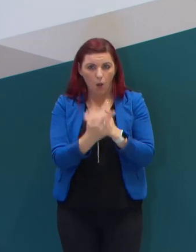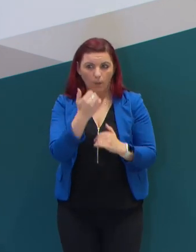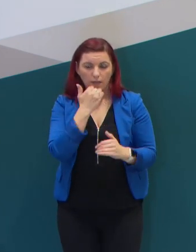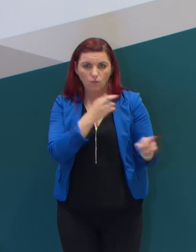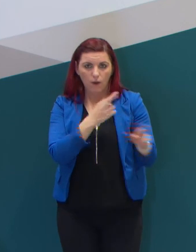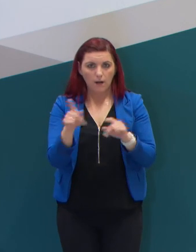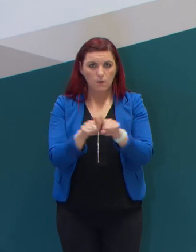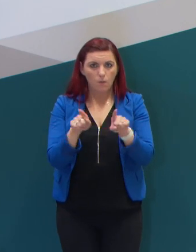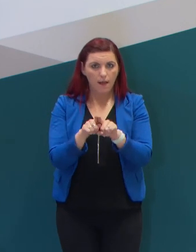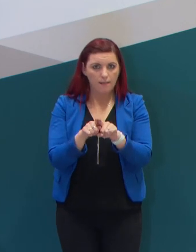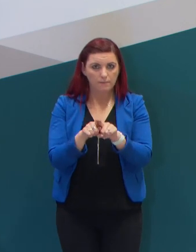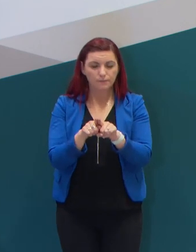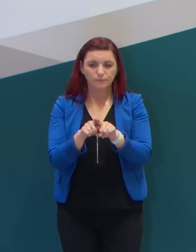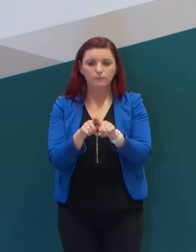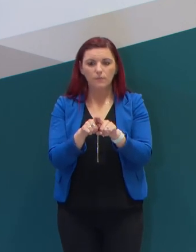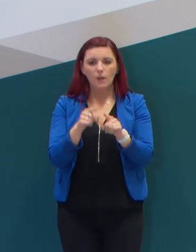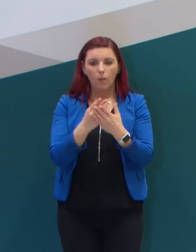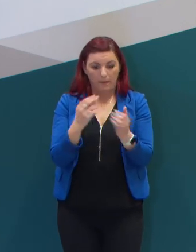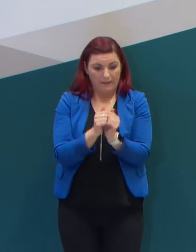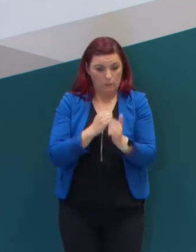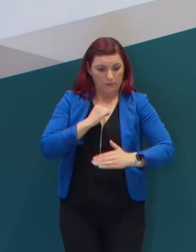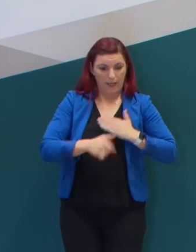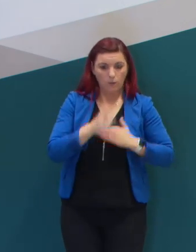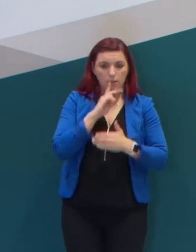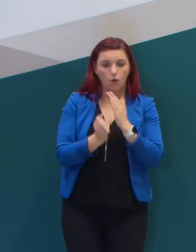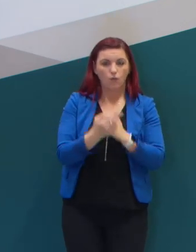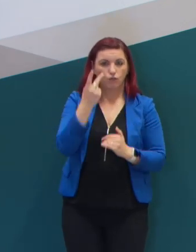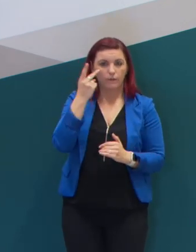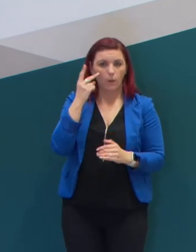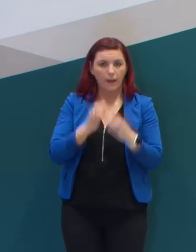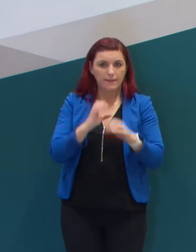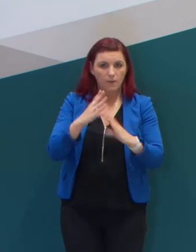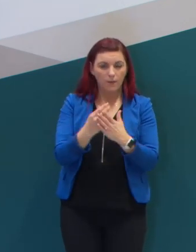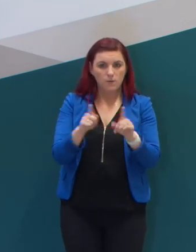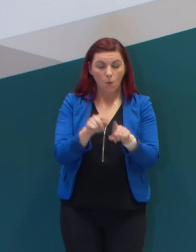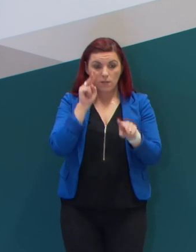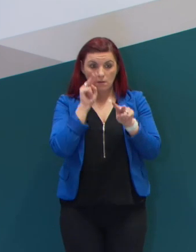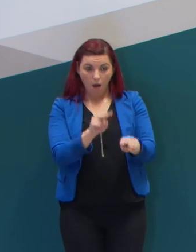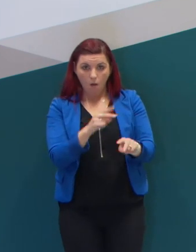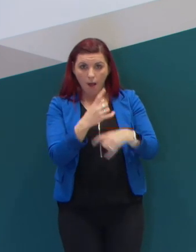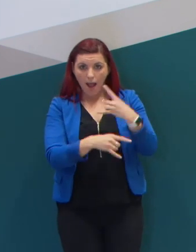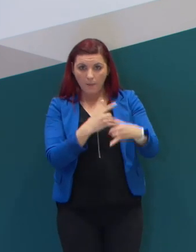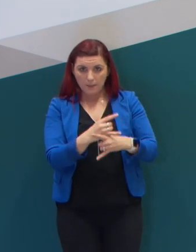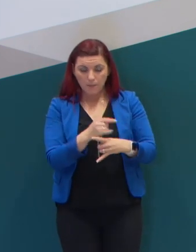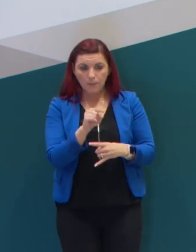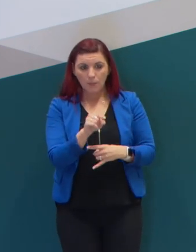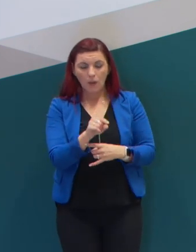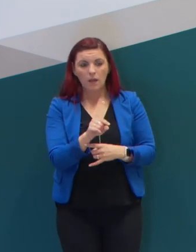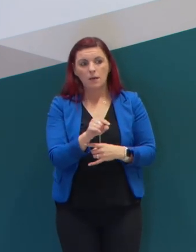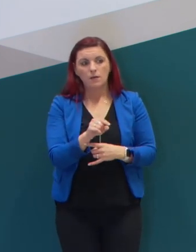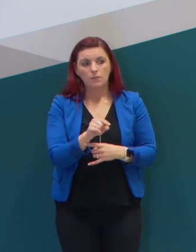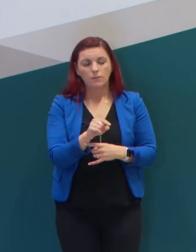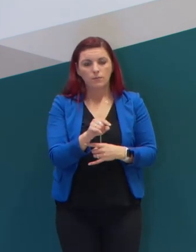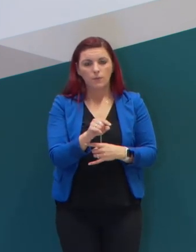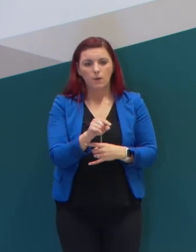as I indicated we would do at our NEFIT meeting today, we observed that on the basis that there